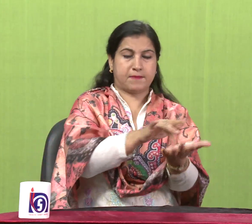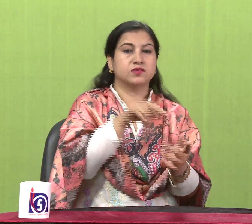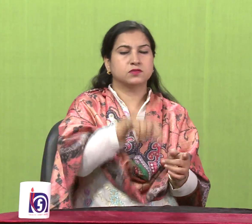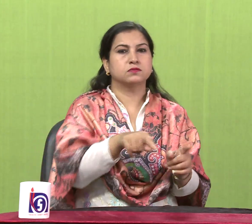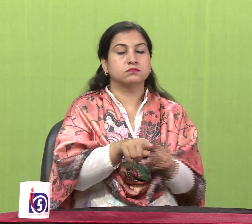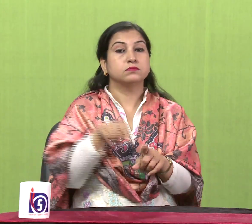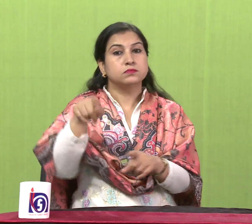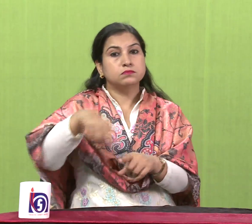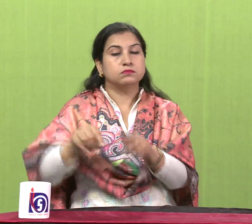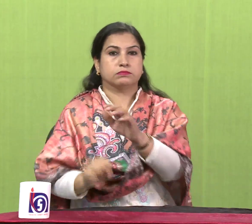development.